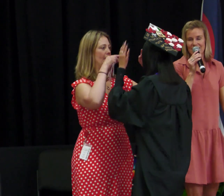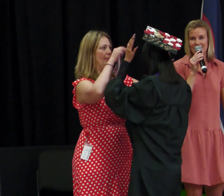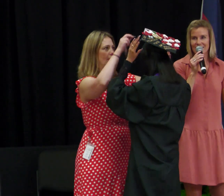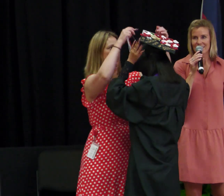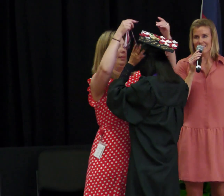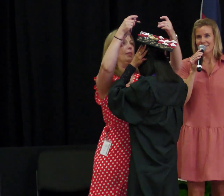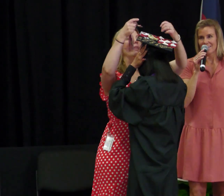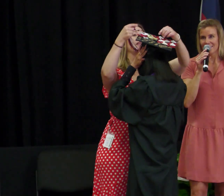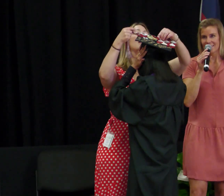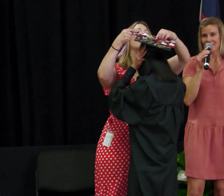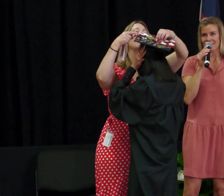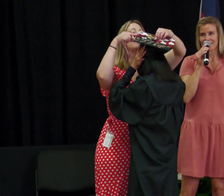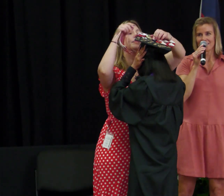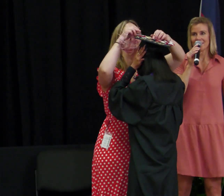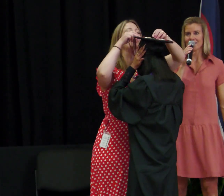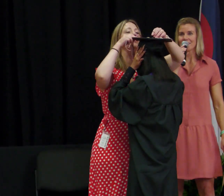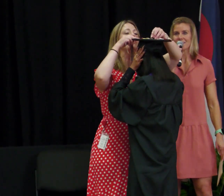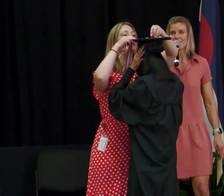with it